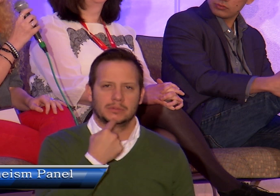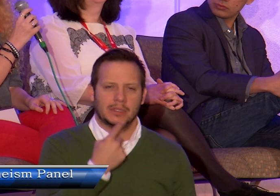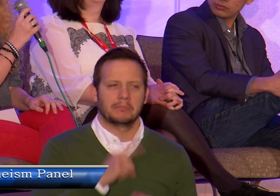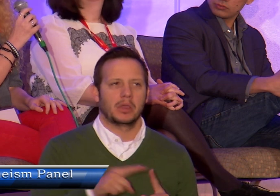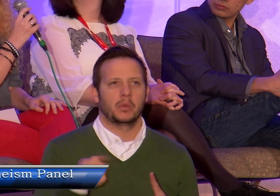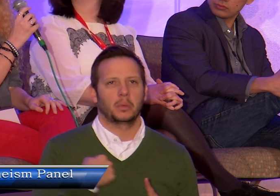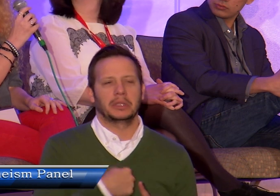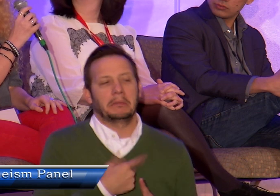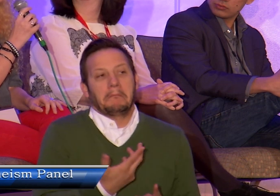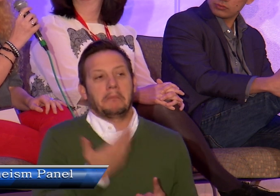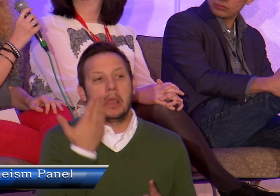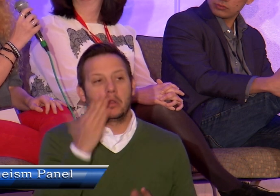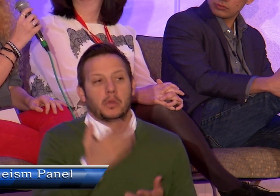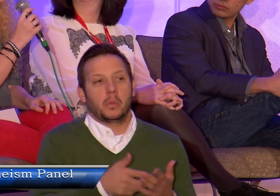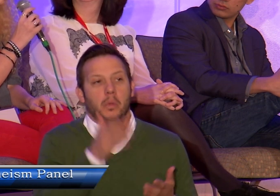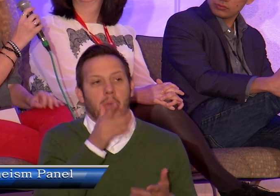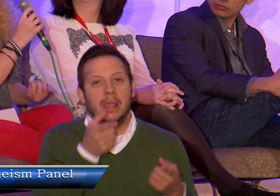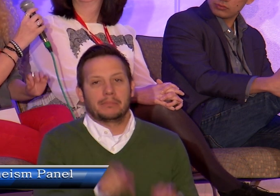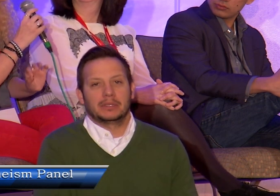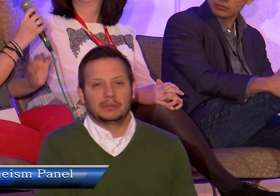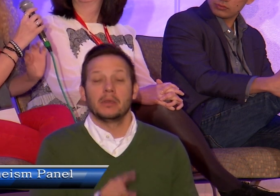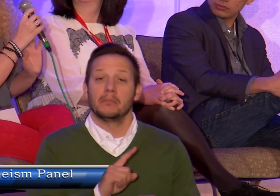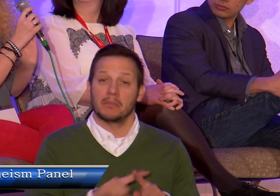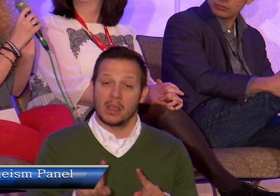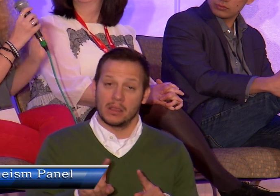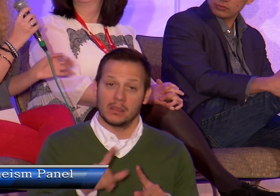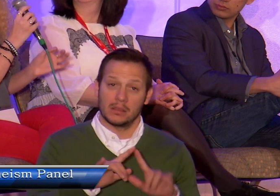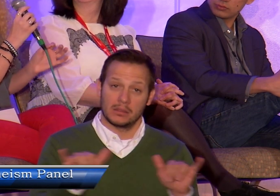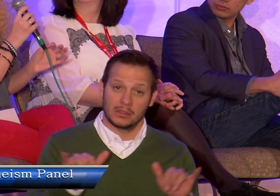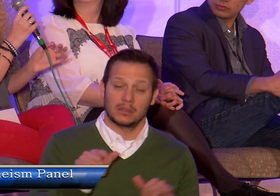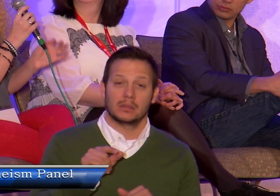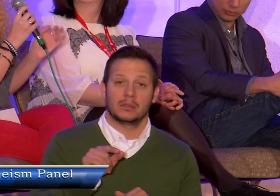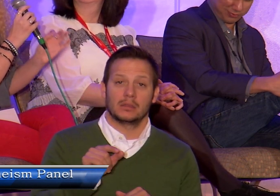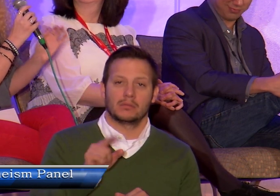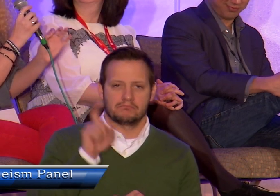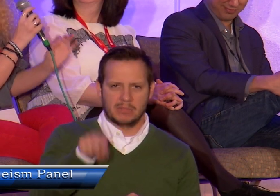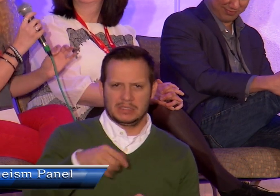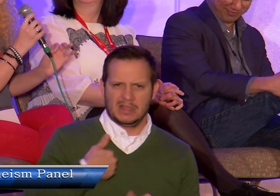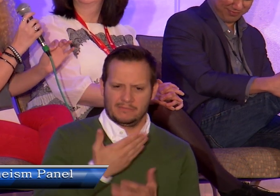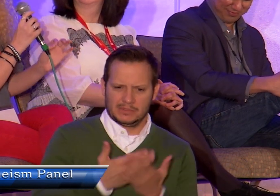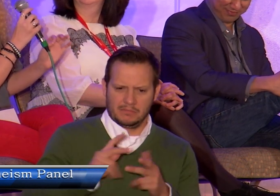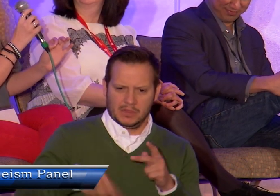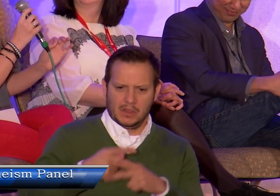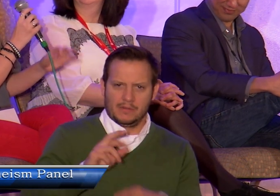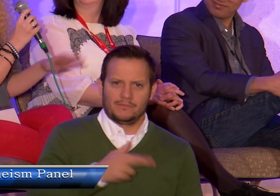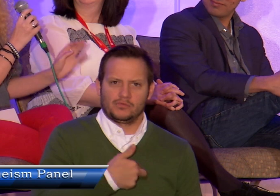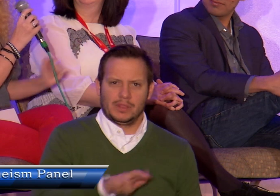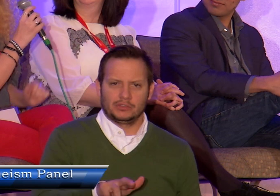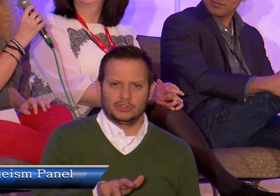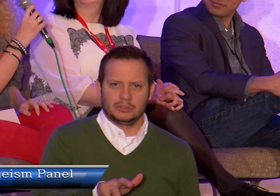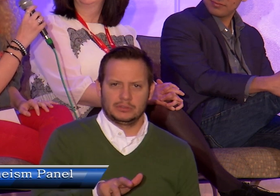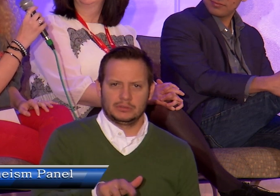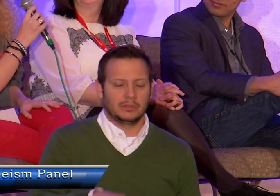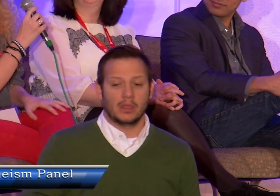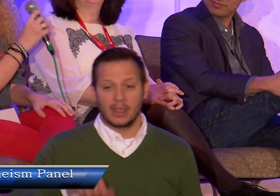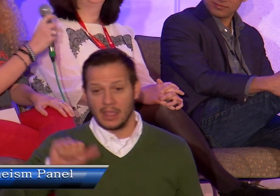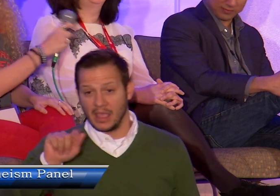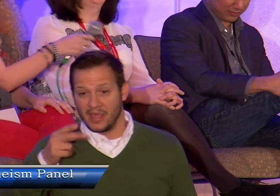you have to have a religion. So it's okay if you have a different religion as long as you have one. If you're an atheist, then yeah, you'll